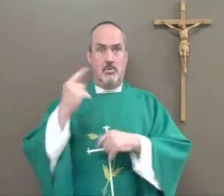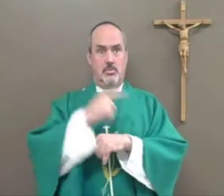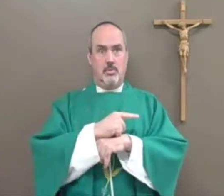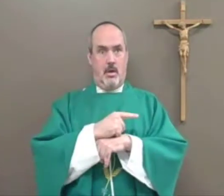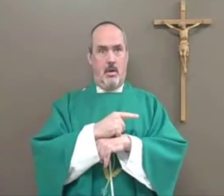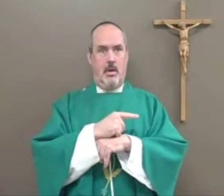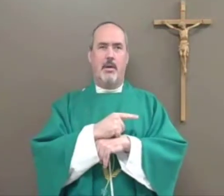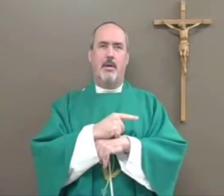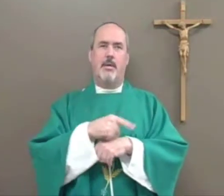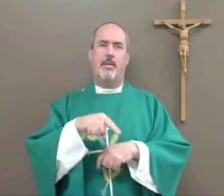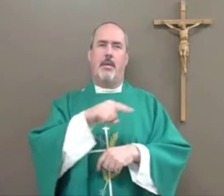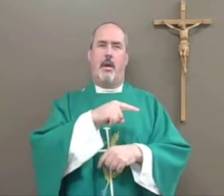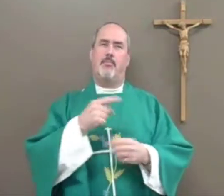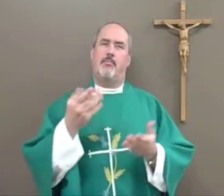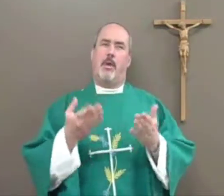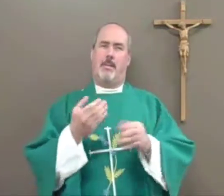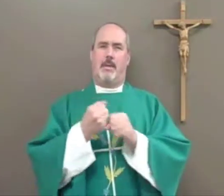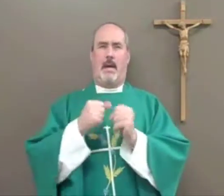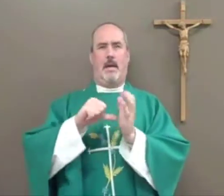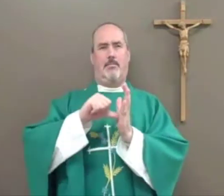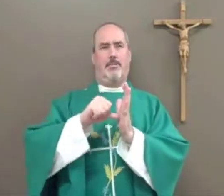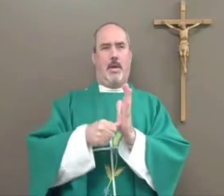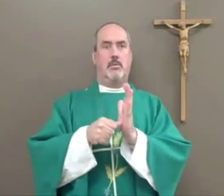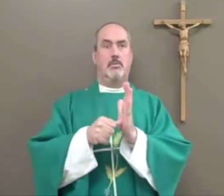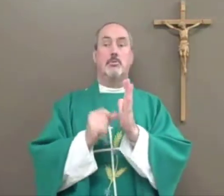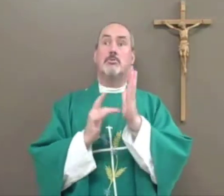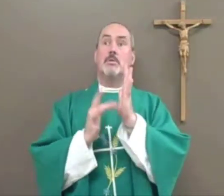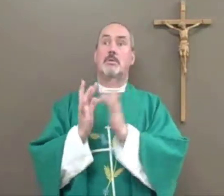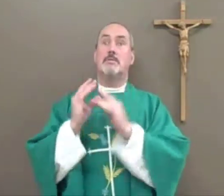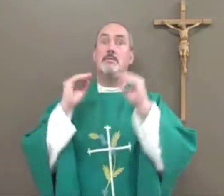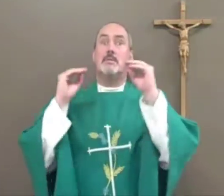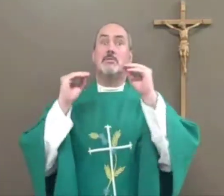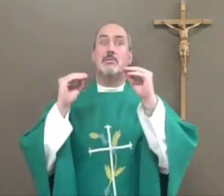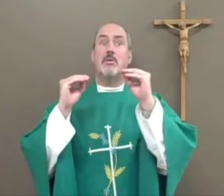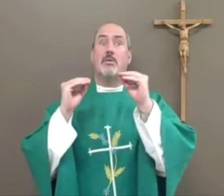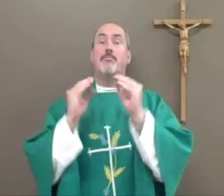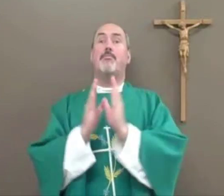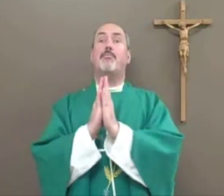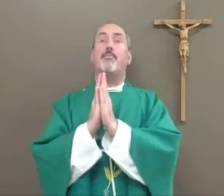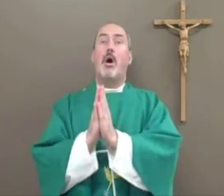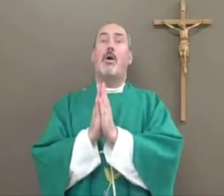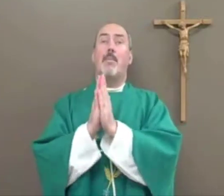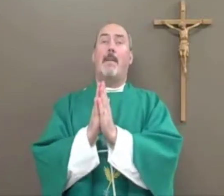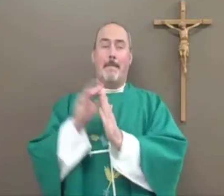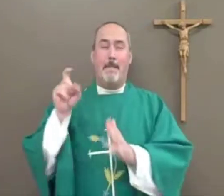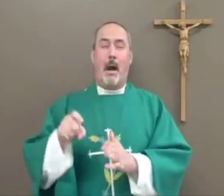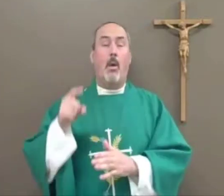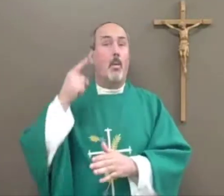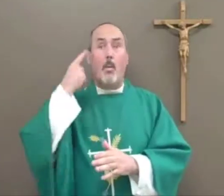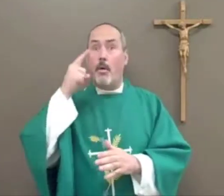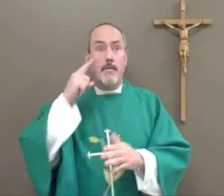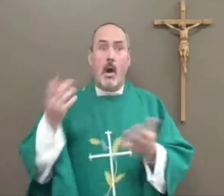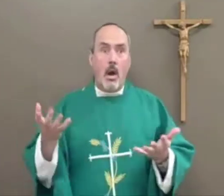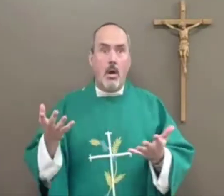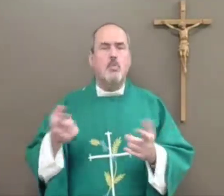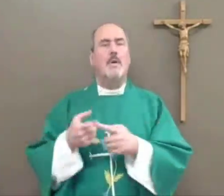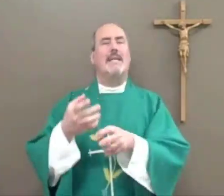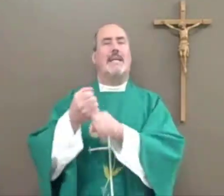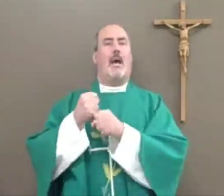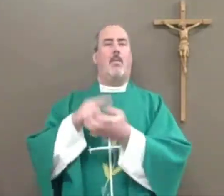When people read today's gospel, they may get the impression that Jesus is teaching us that whatever we